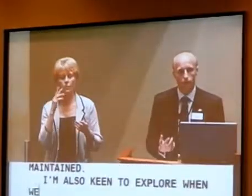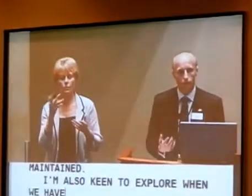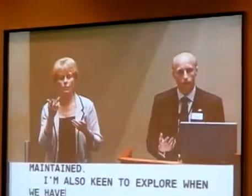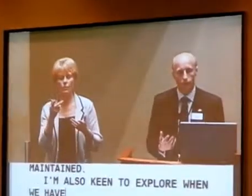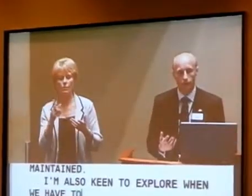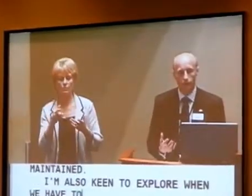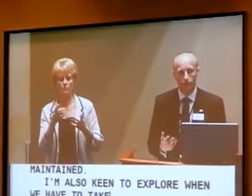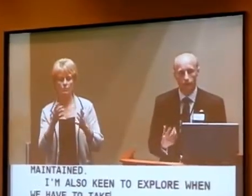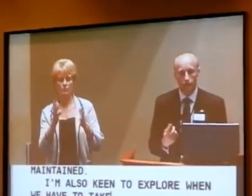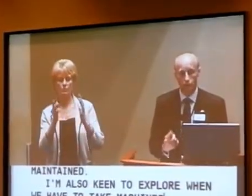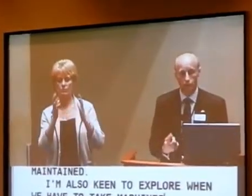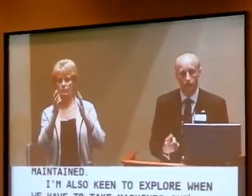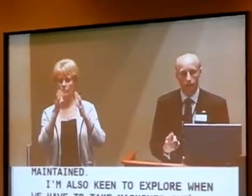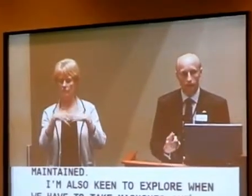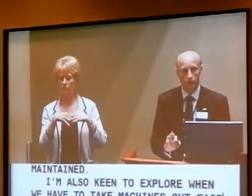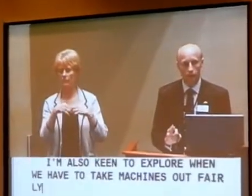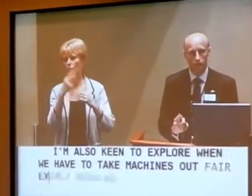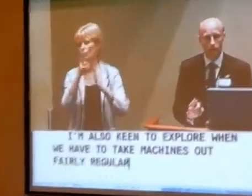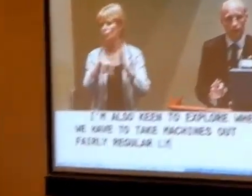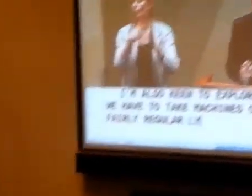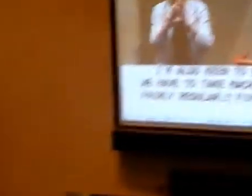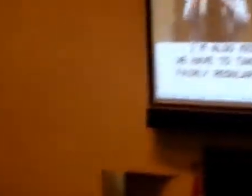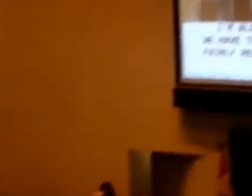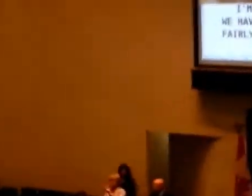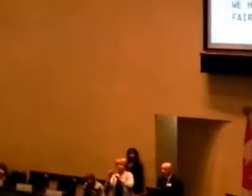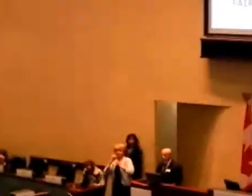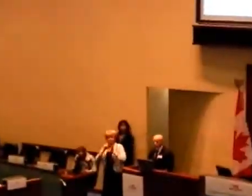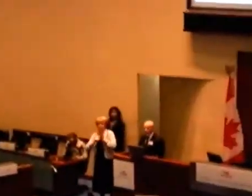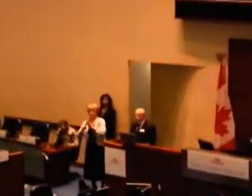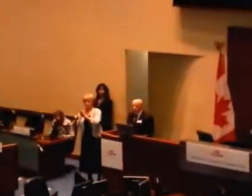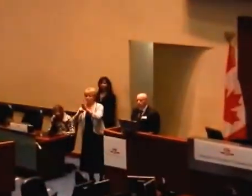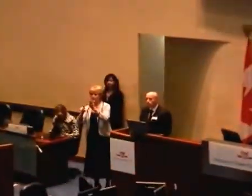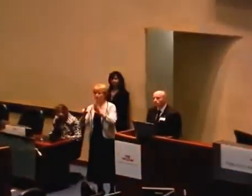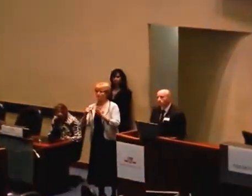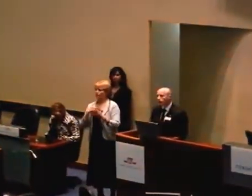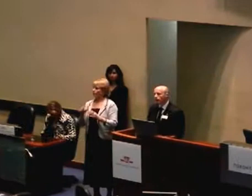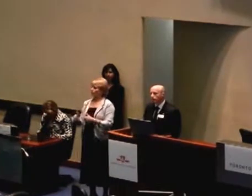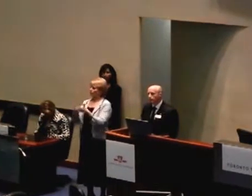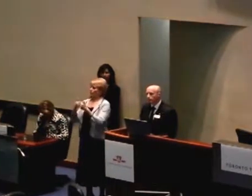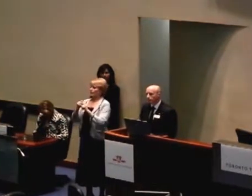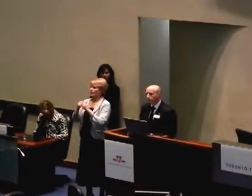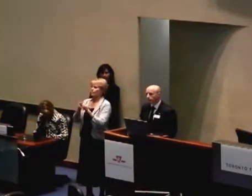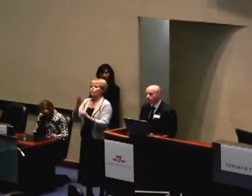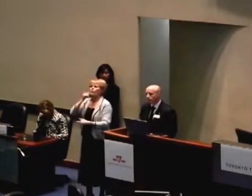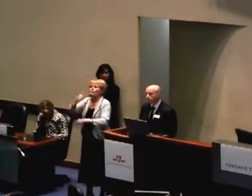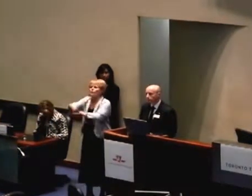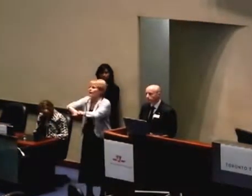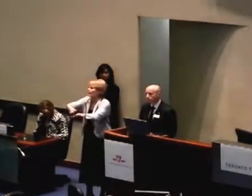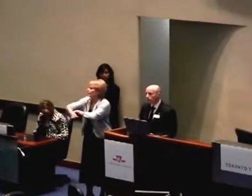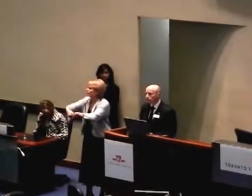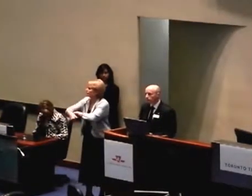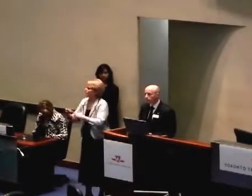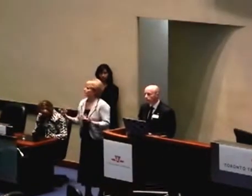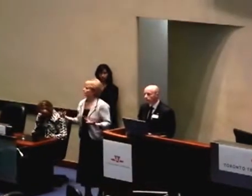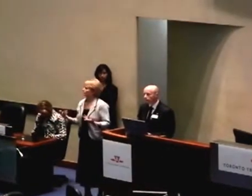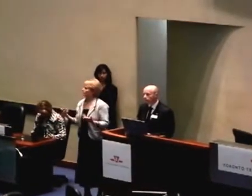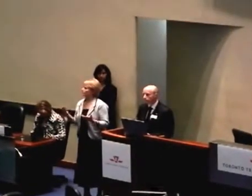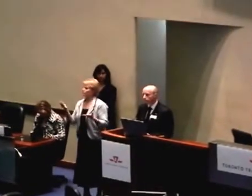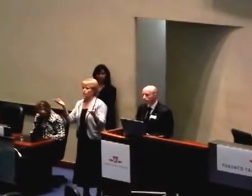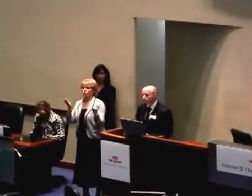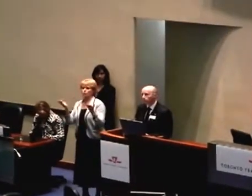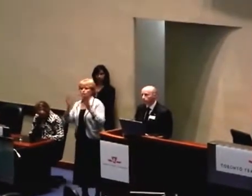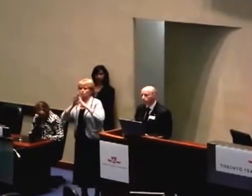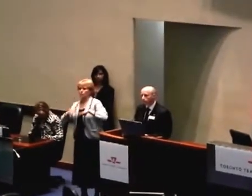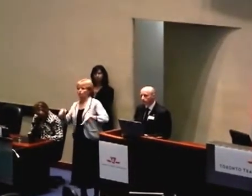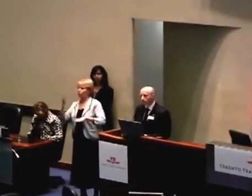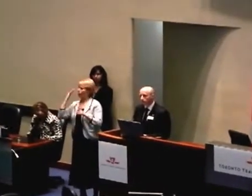fairly regularly for a two-hour safety inspection, I've challenged my team, why can't that be done at night when the service is